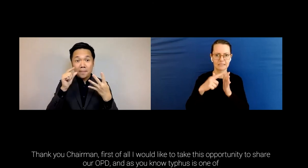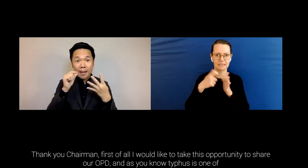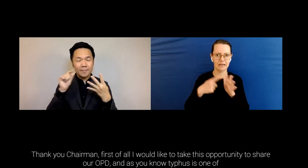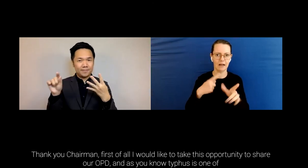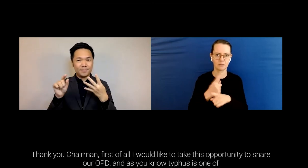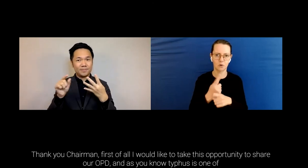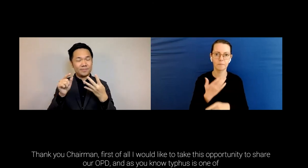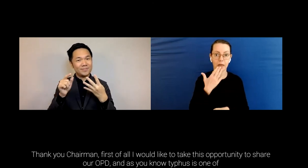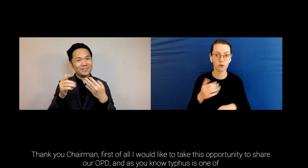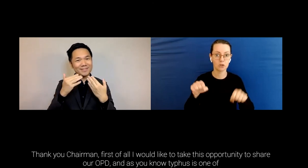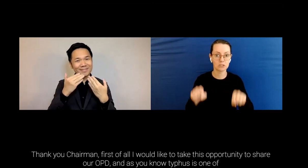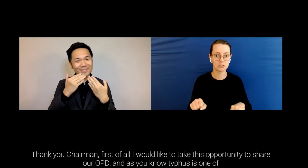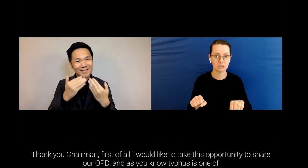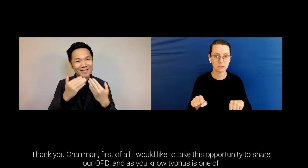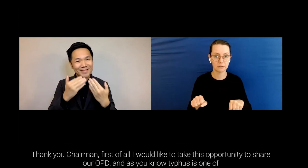Chairman. And